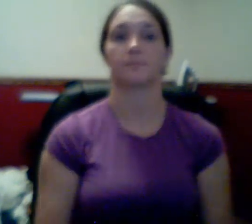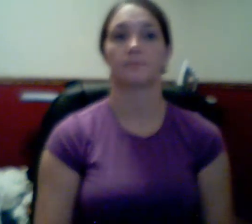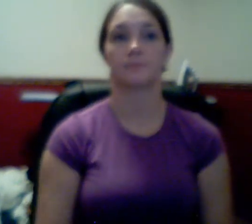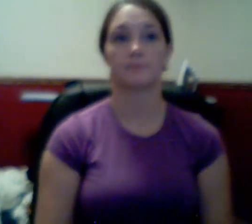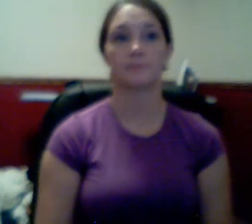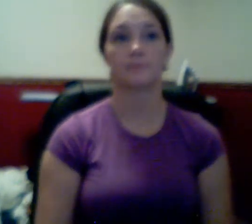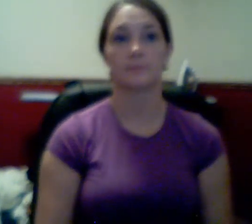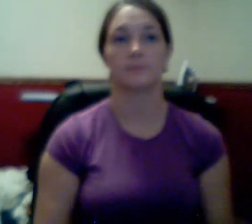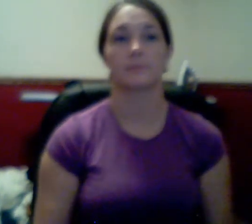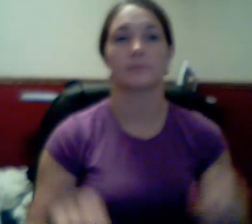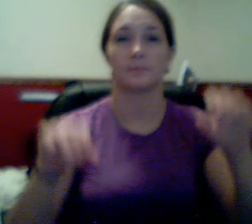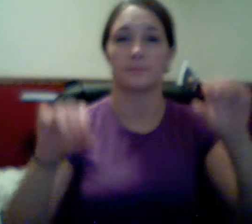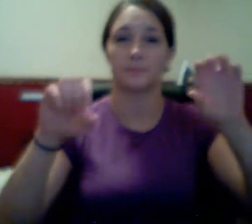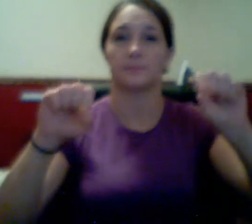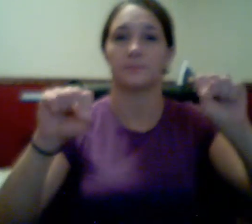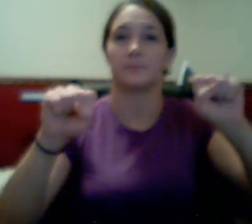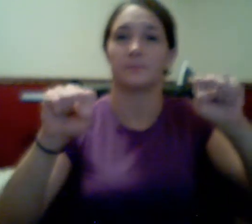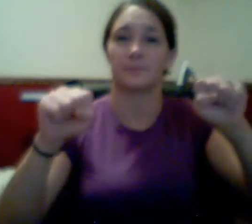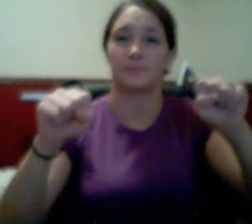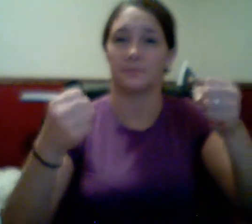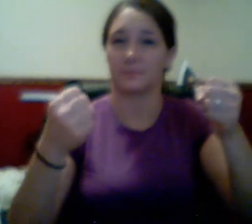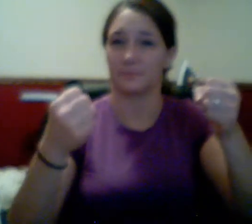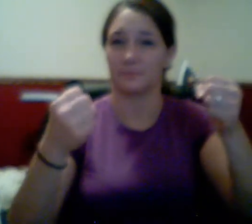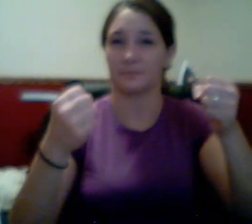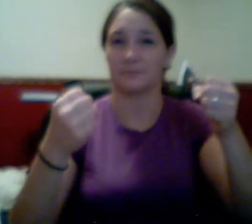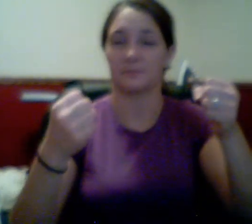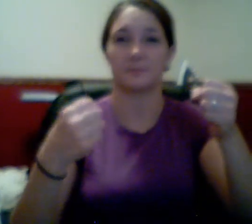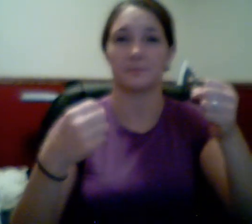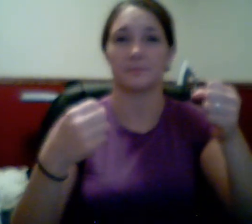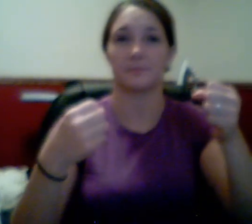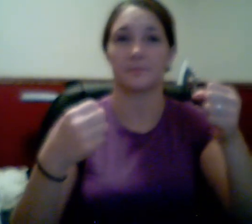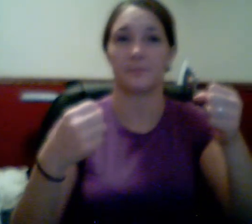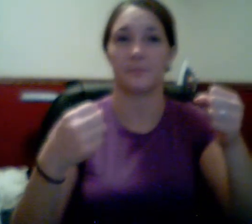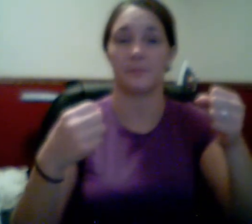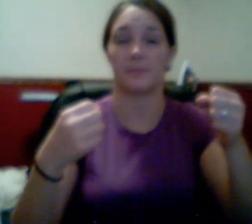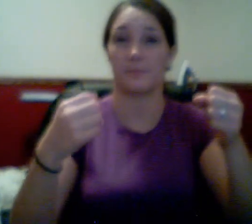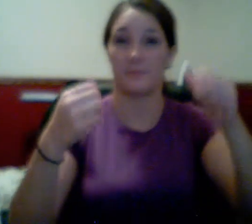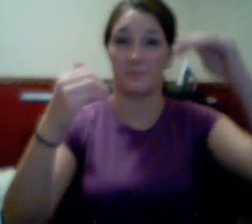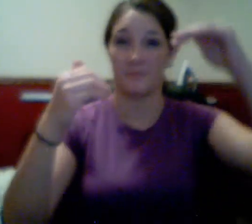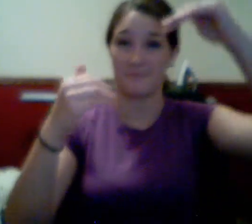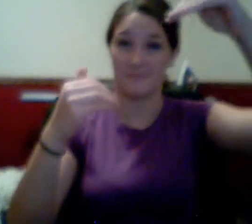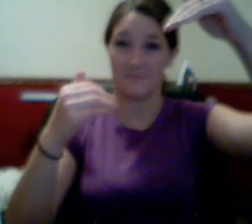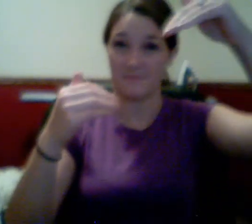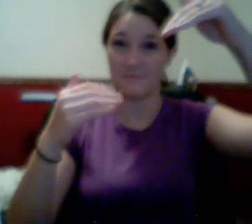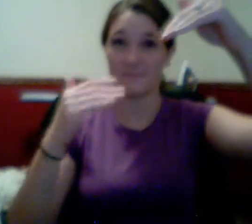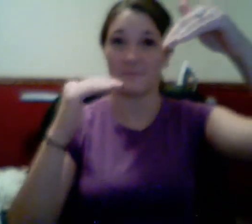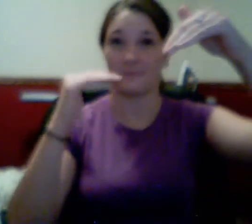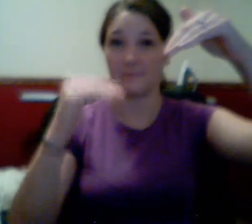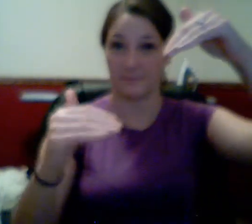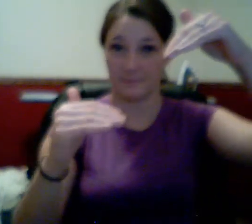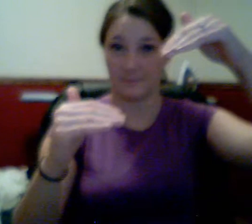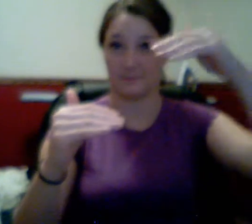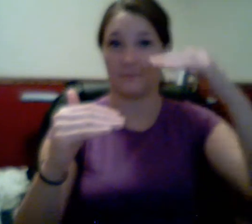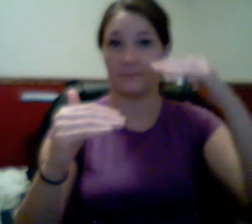that out, and twisted it, and placed it right on the circumference of the